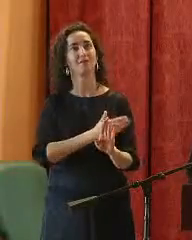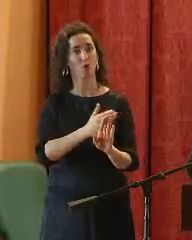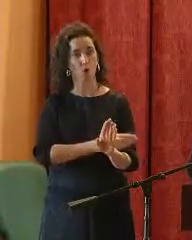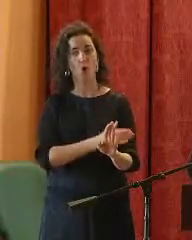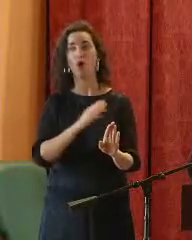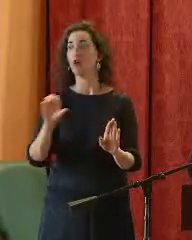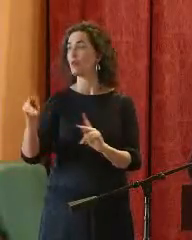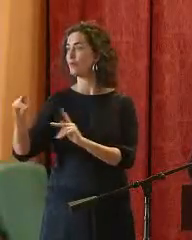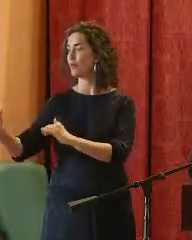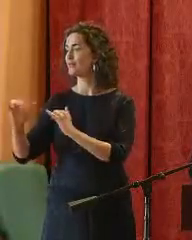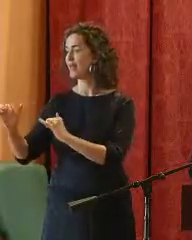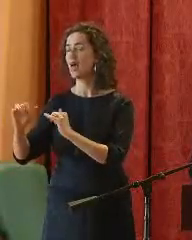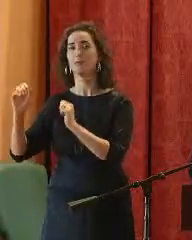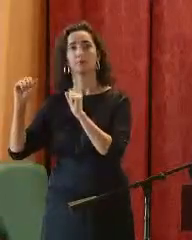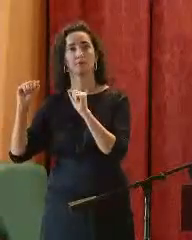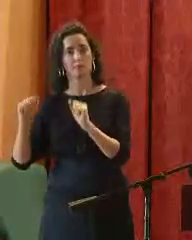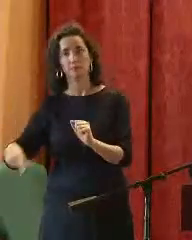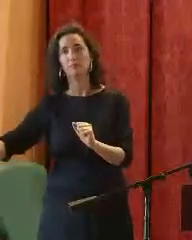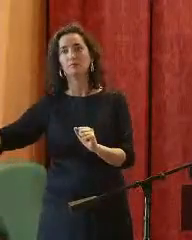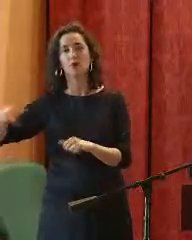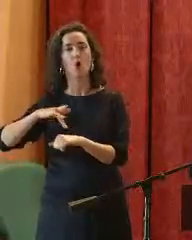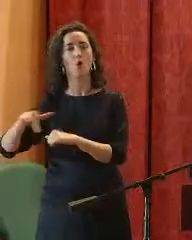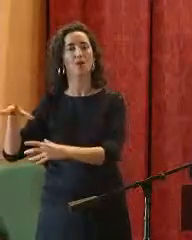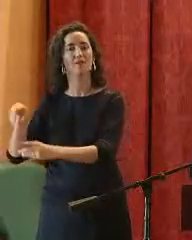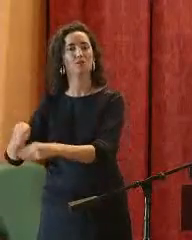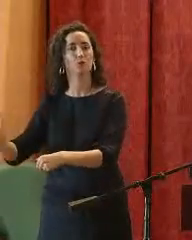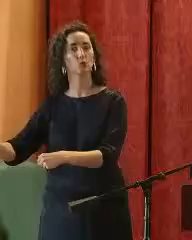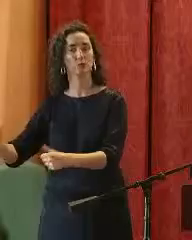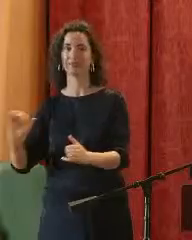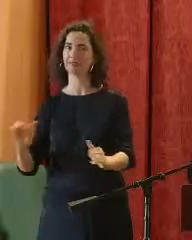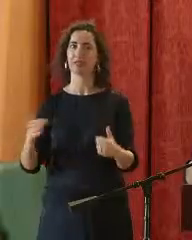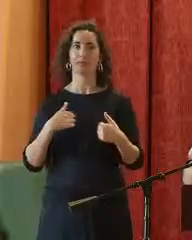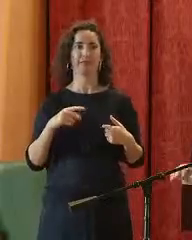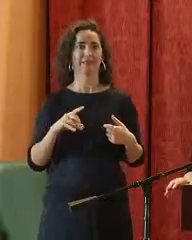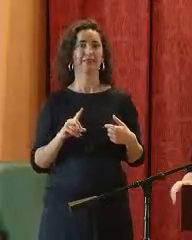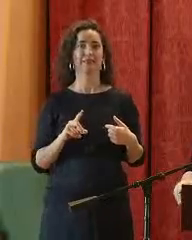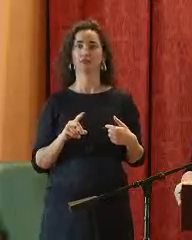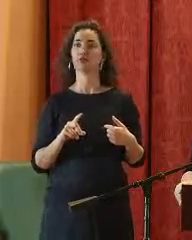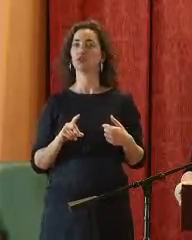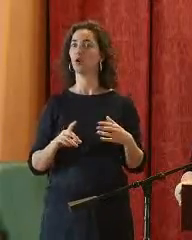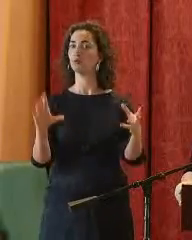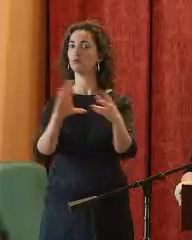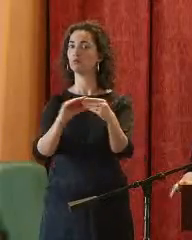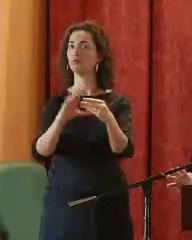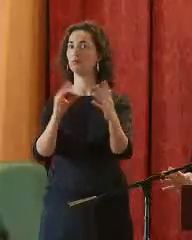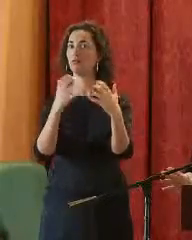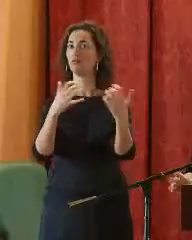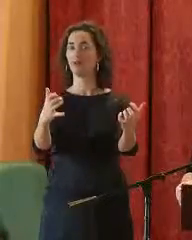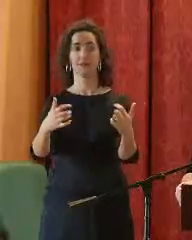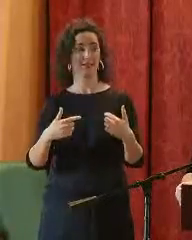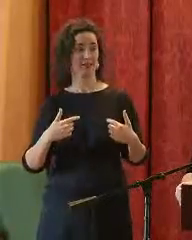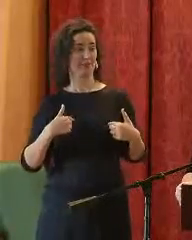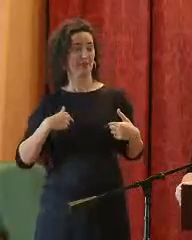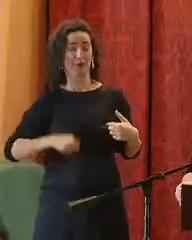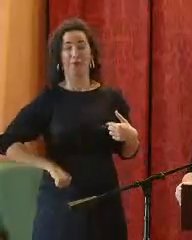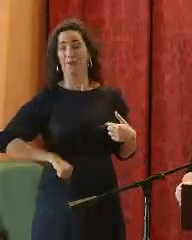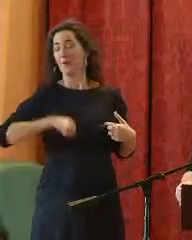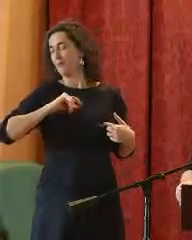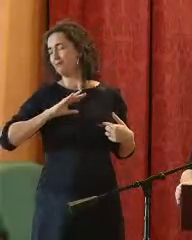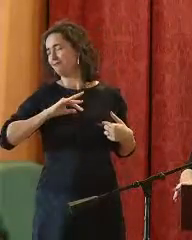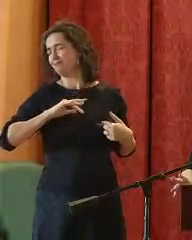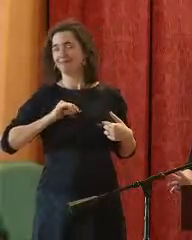other people like me can get the benefit of early intervention like I did. And I just could not be more proud of